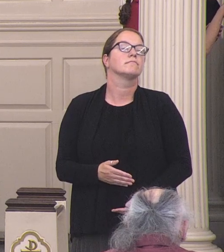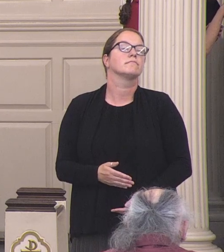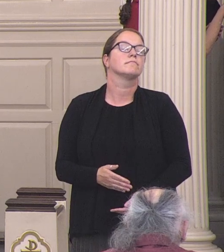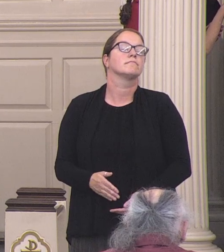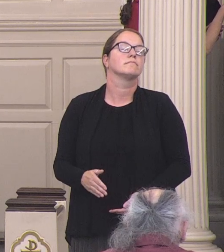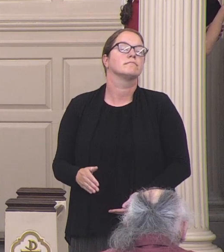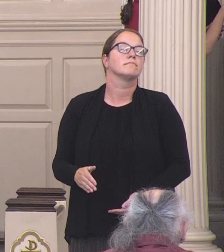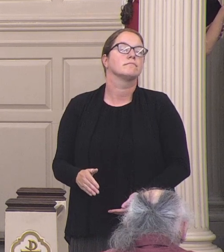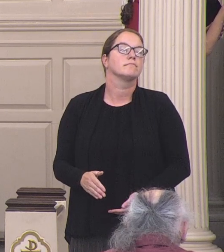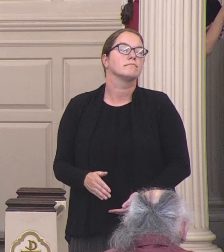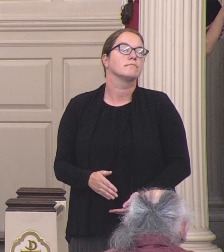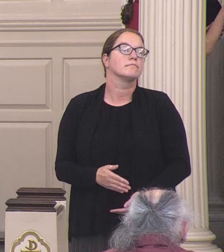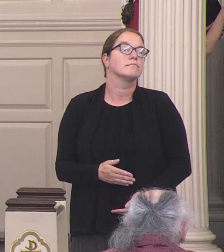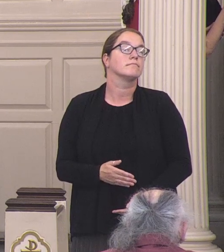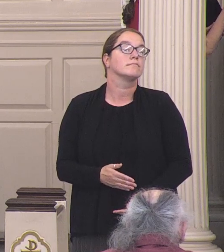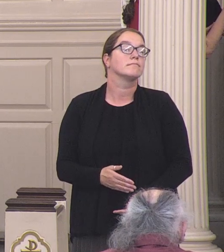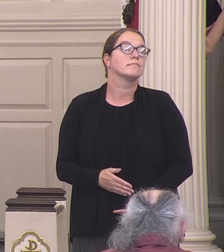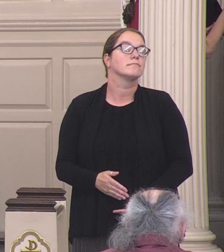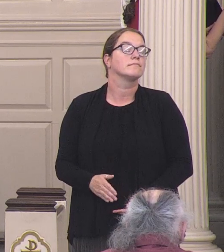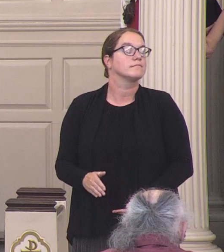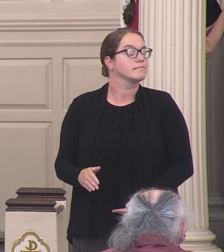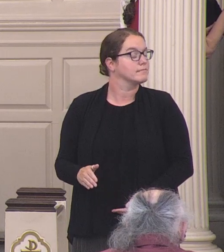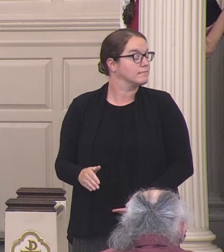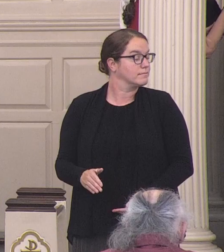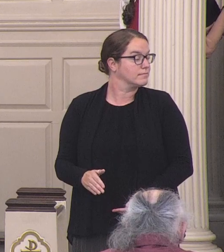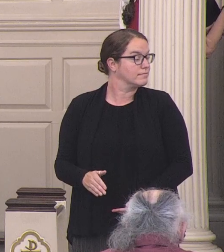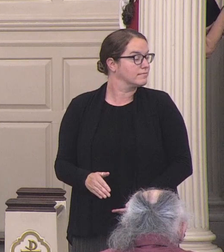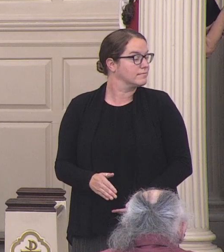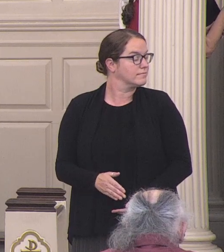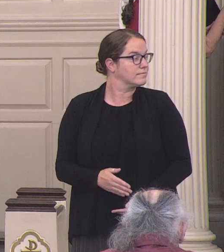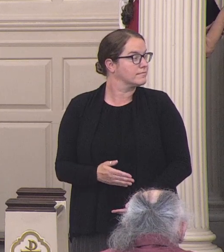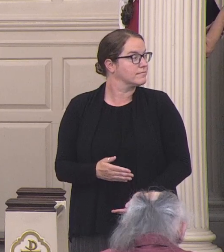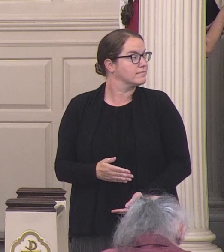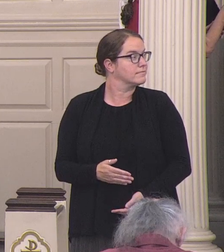sicur erat in principio et nunc et